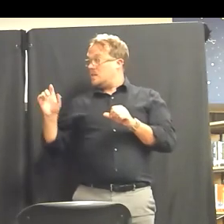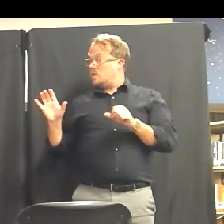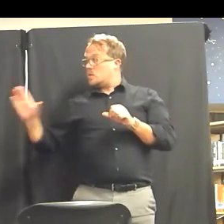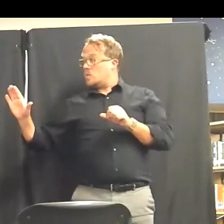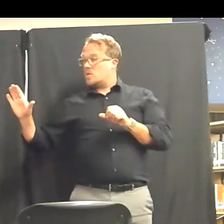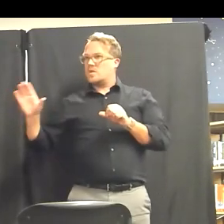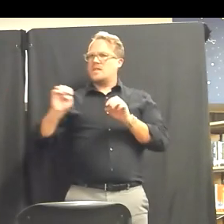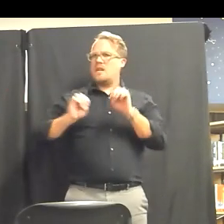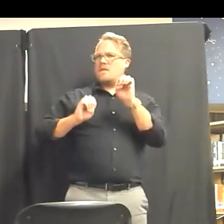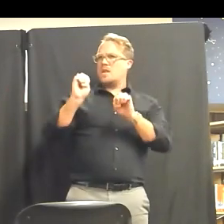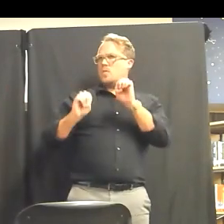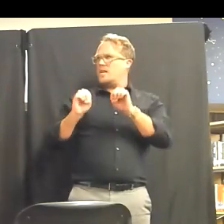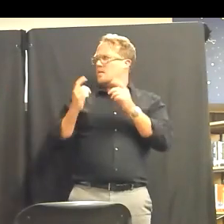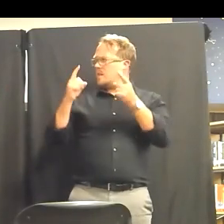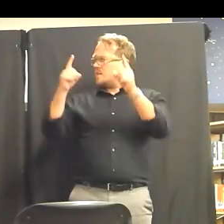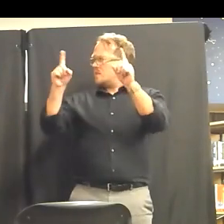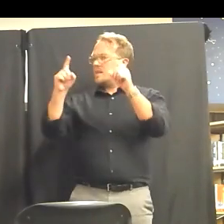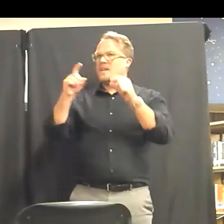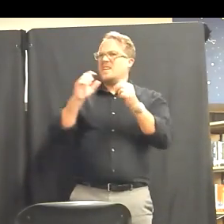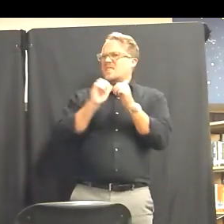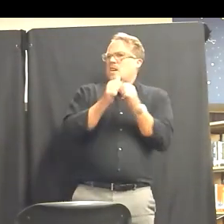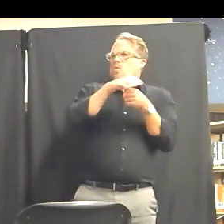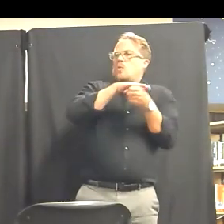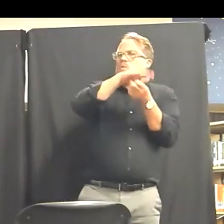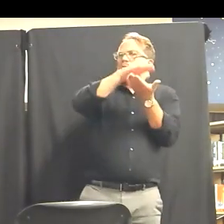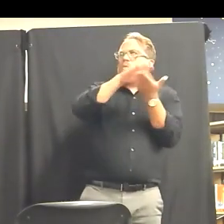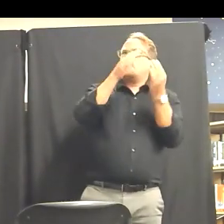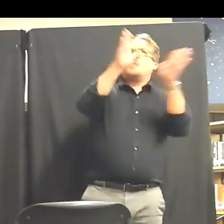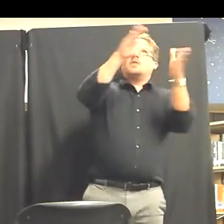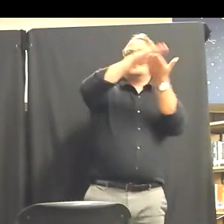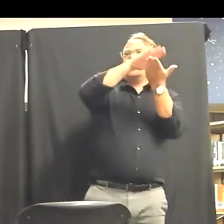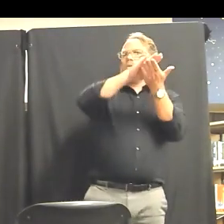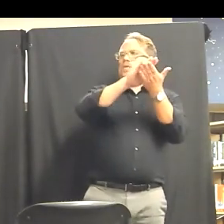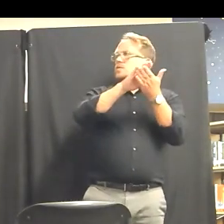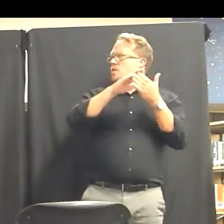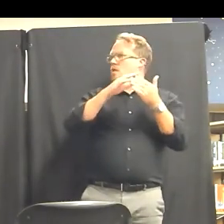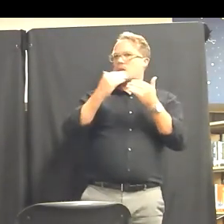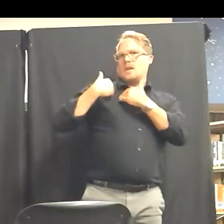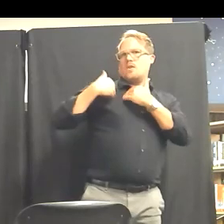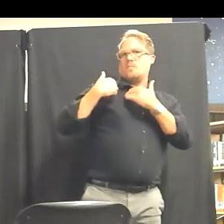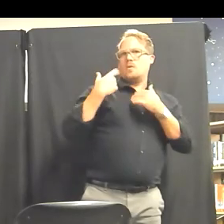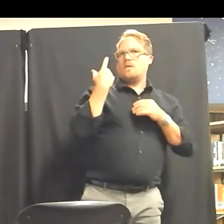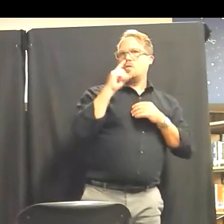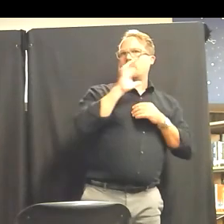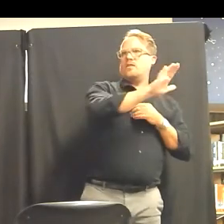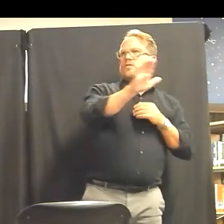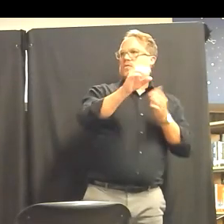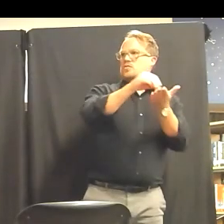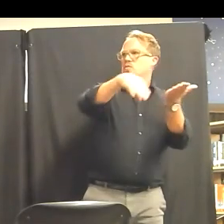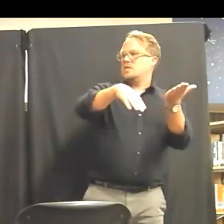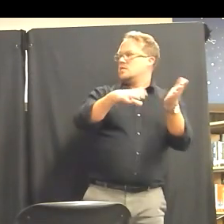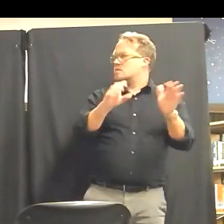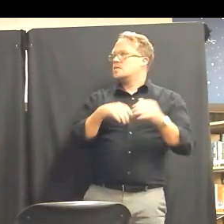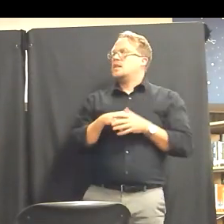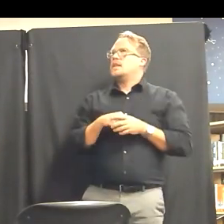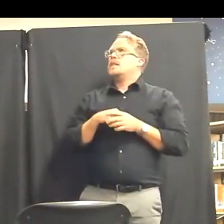evaluate it, and that's how the local school districts, they're held accountable for that also. So, and